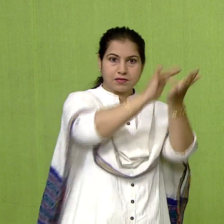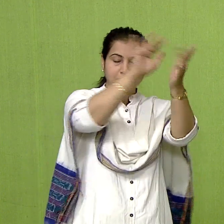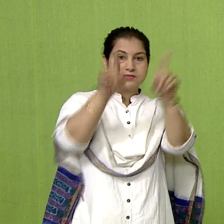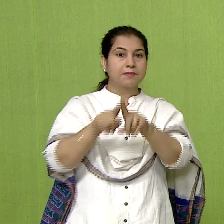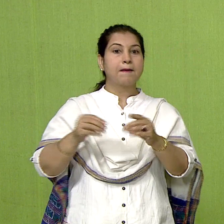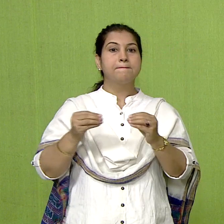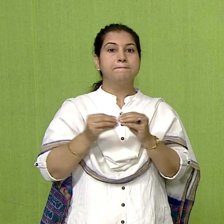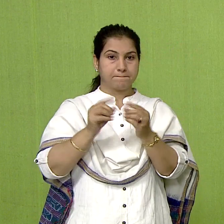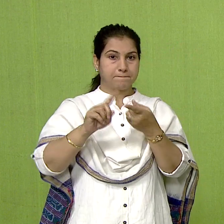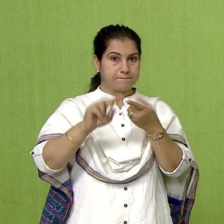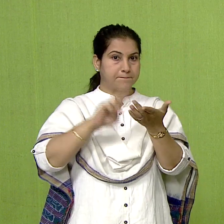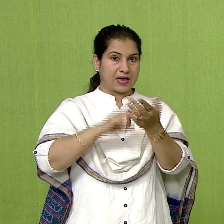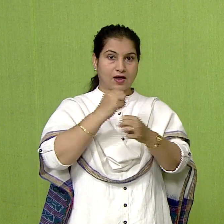Bengal Presidency Association,